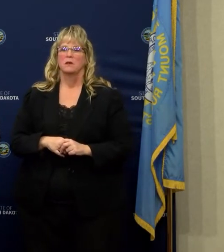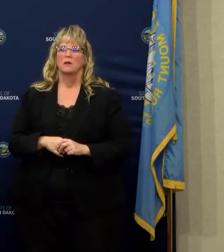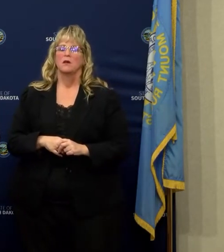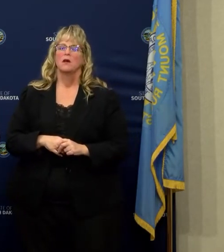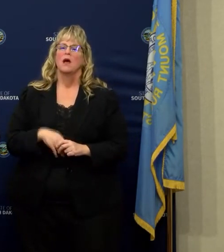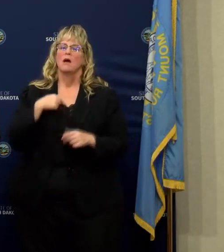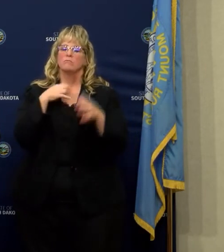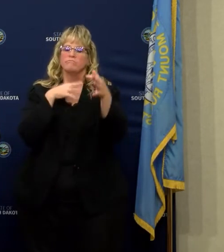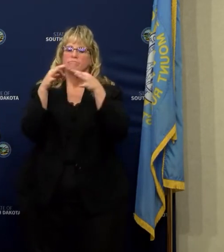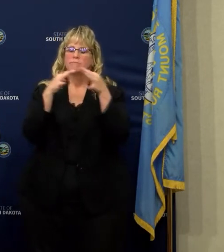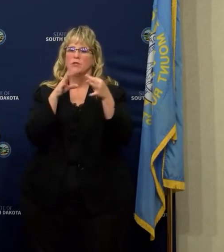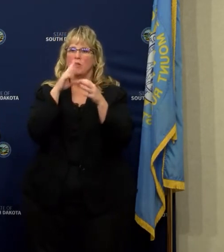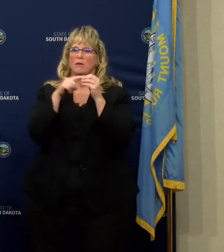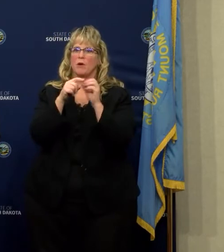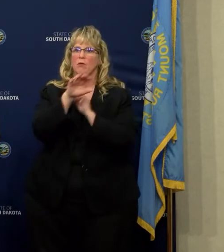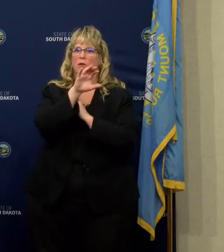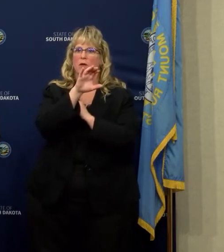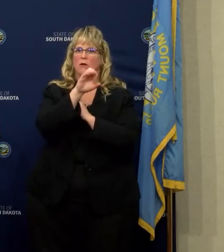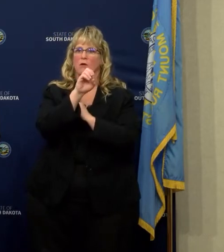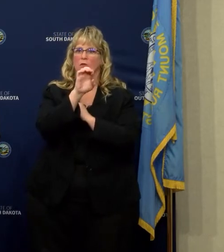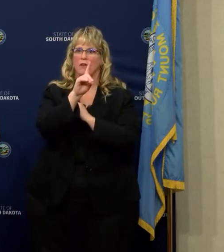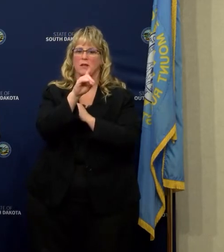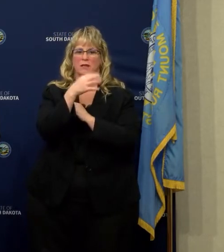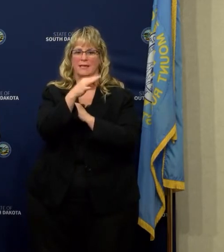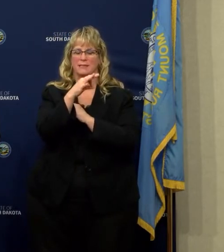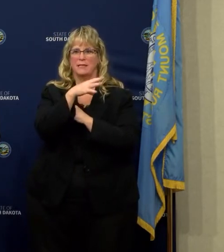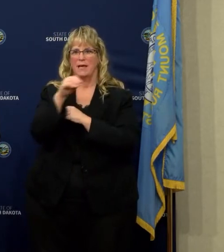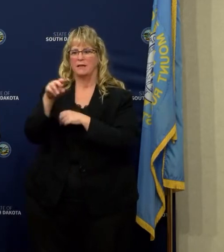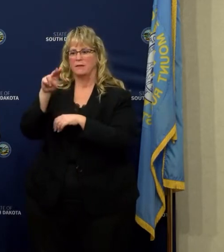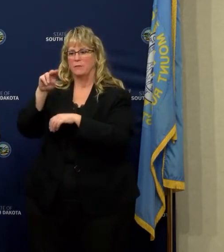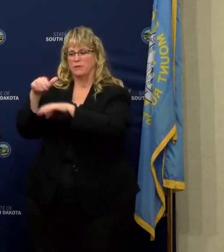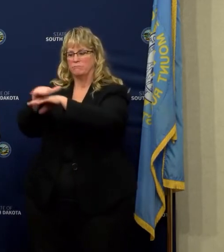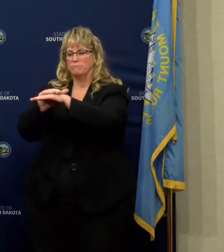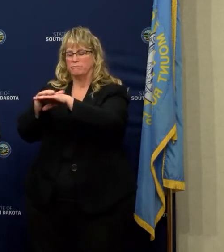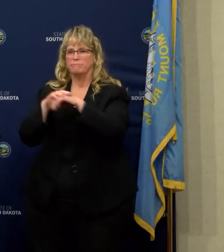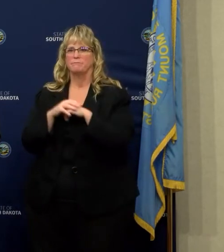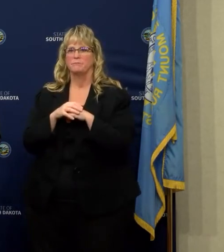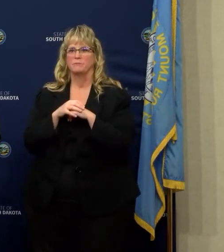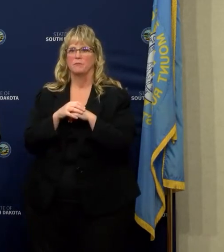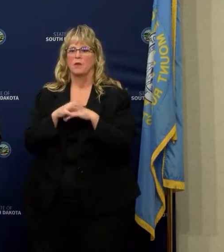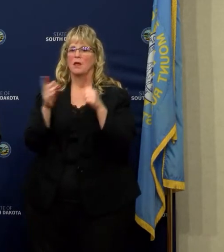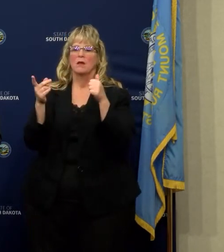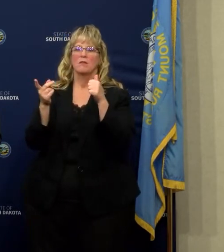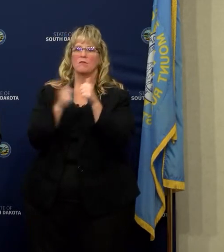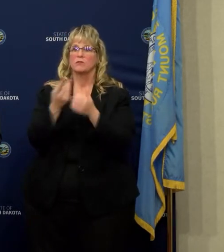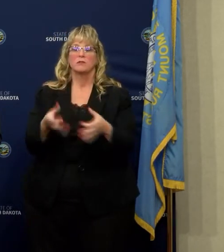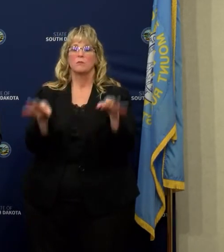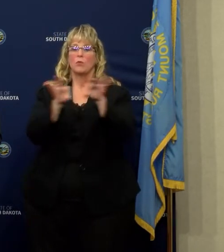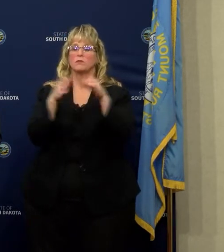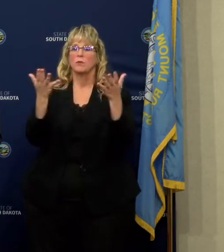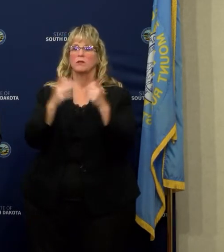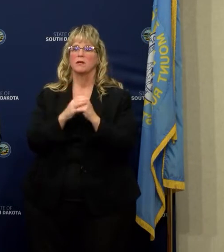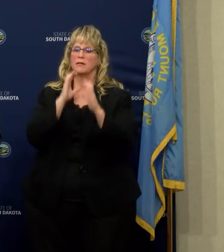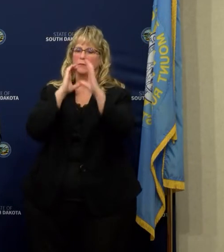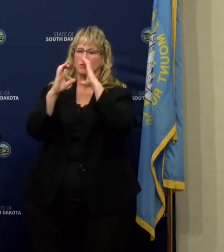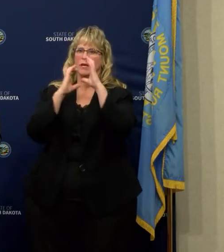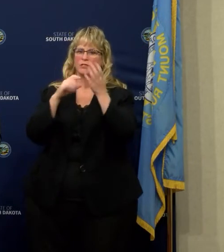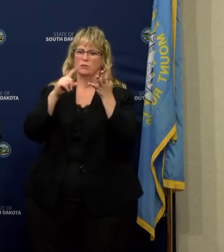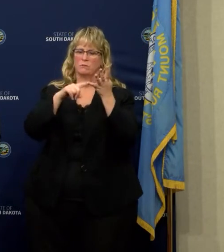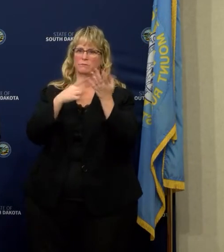doing with our tribes and COVID-19. The one most important is communication, and very thankful